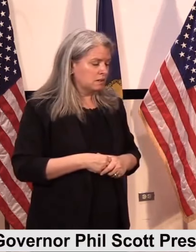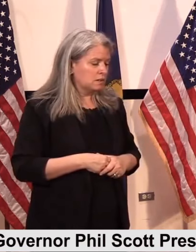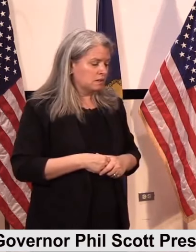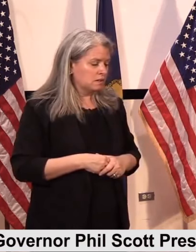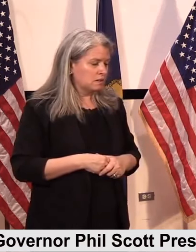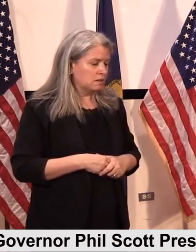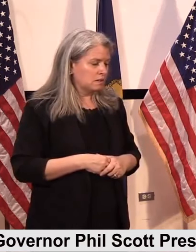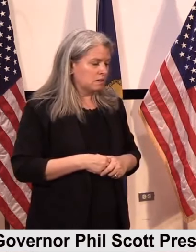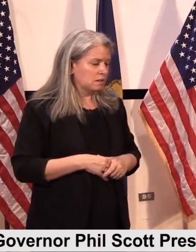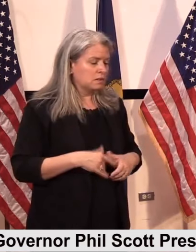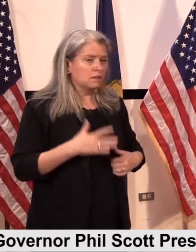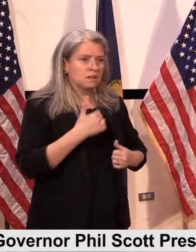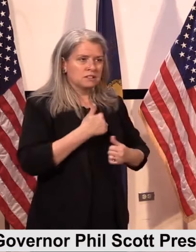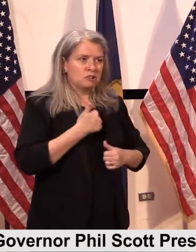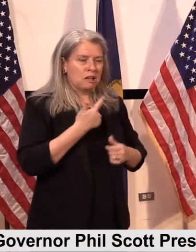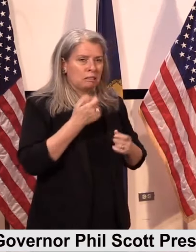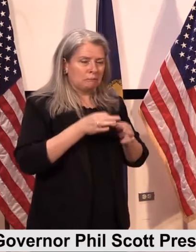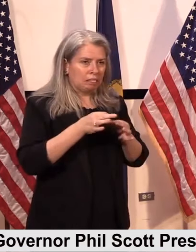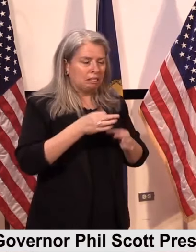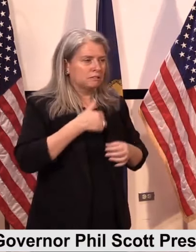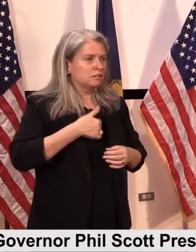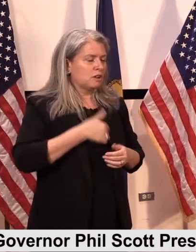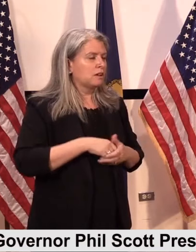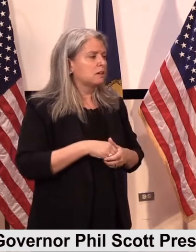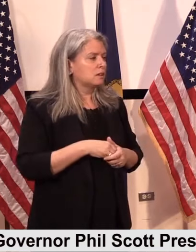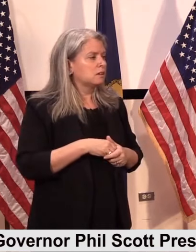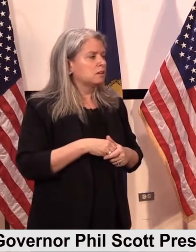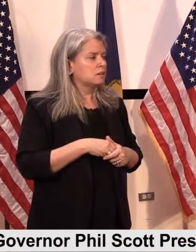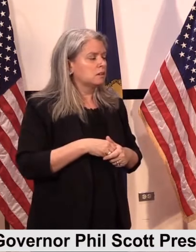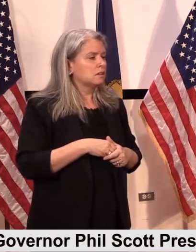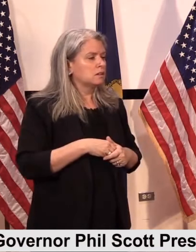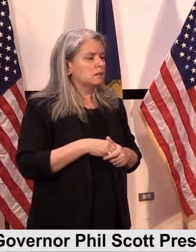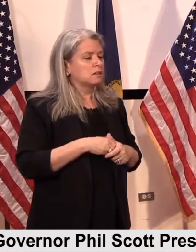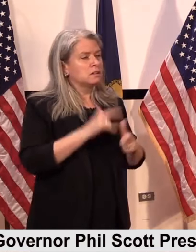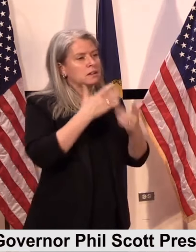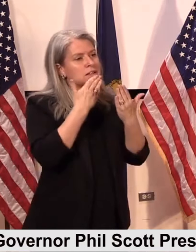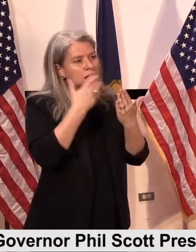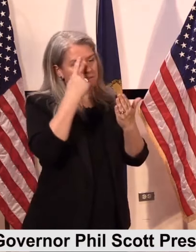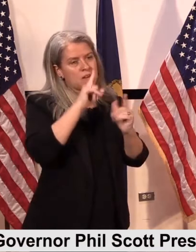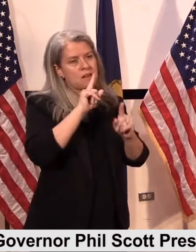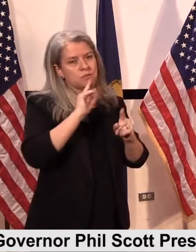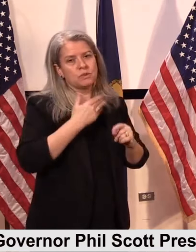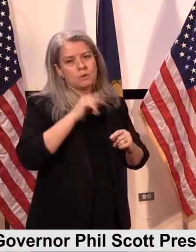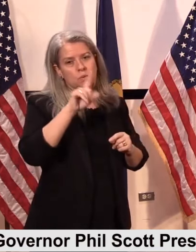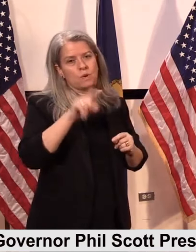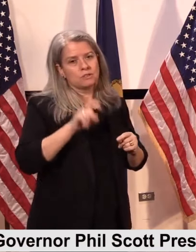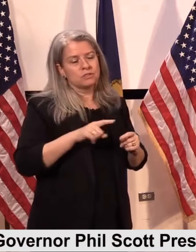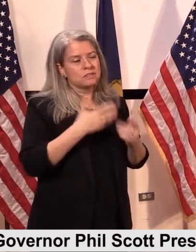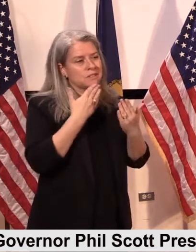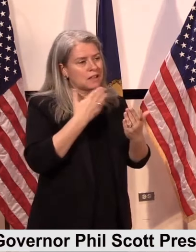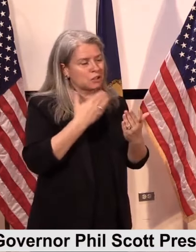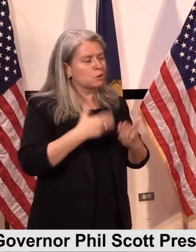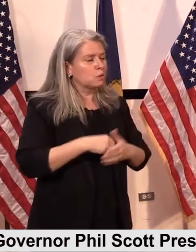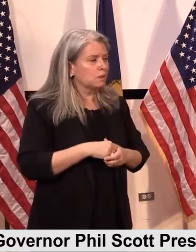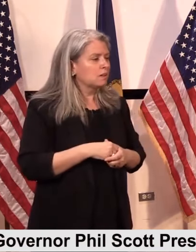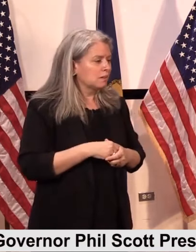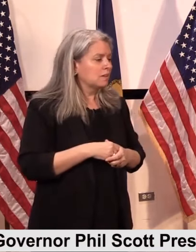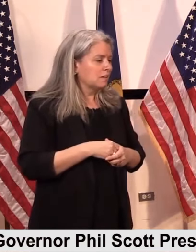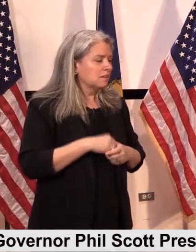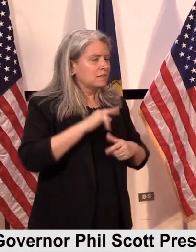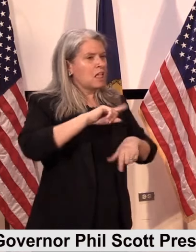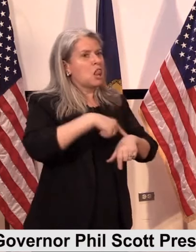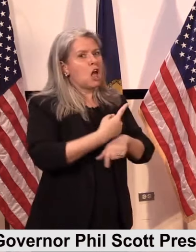Okay, sorry about that. And thank you for taking this time to answer the questions. It's been a long press